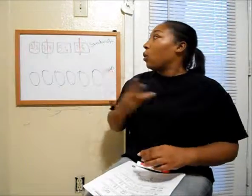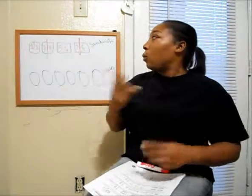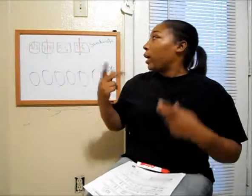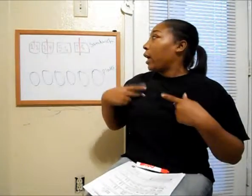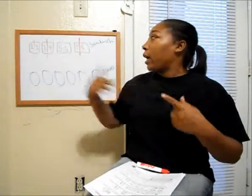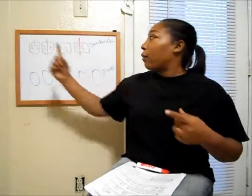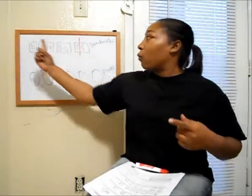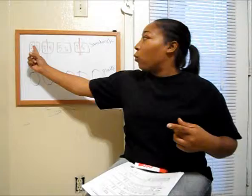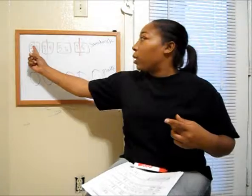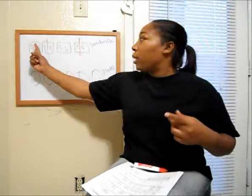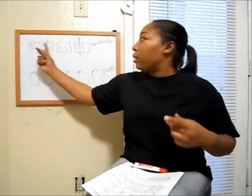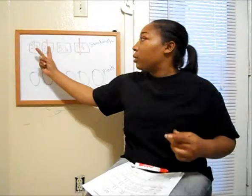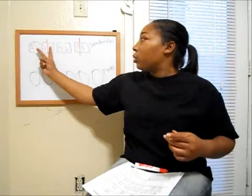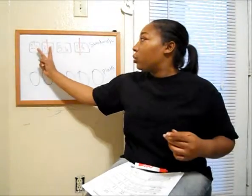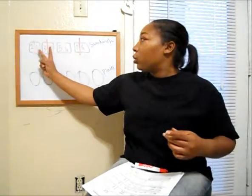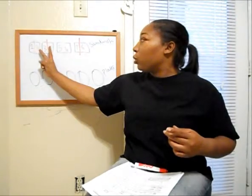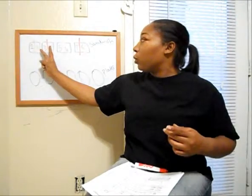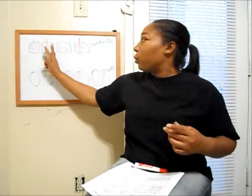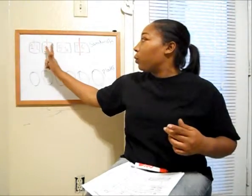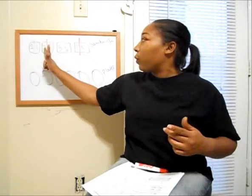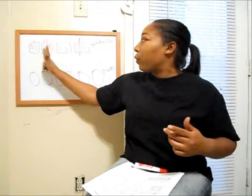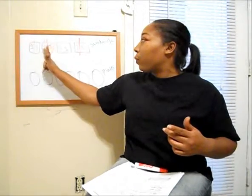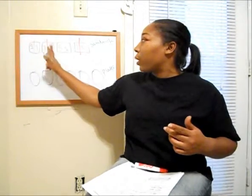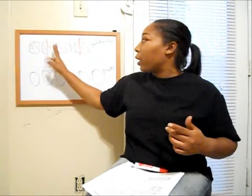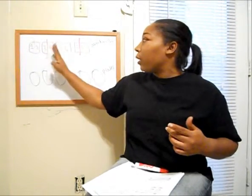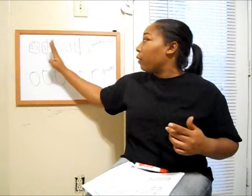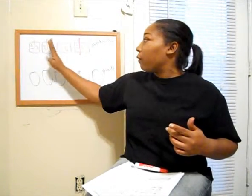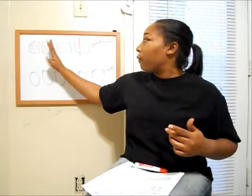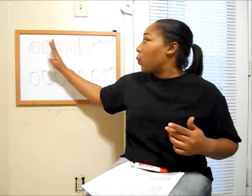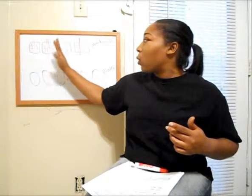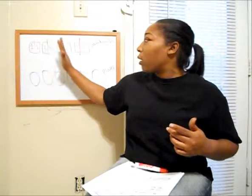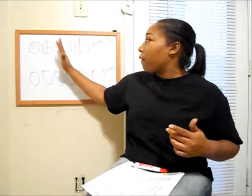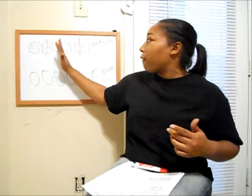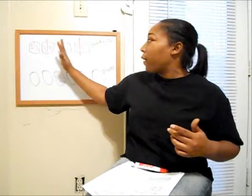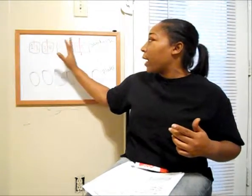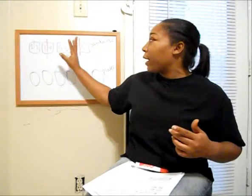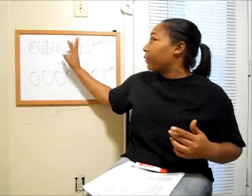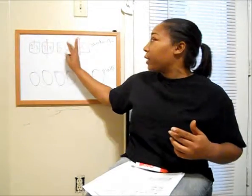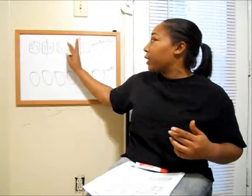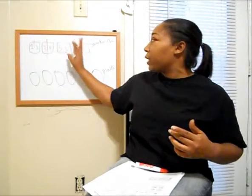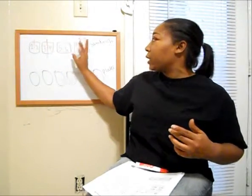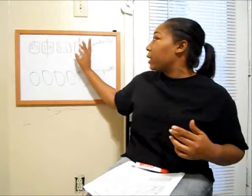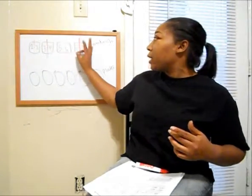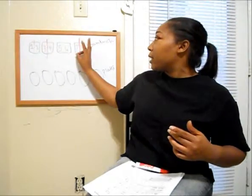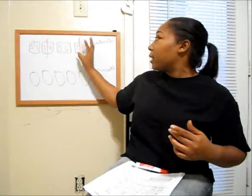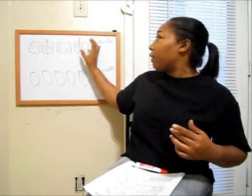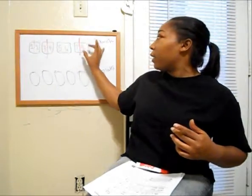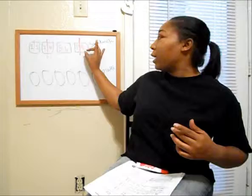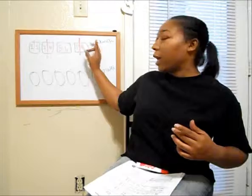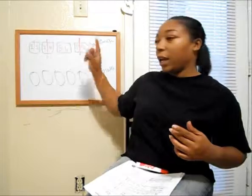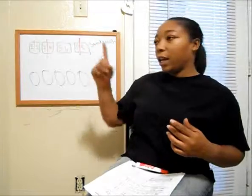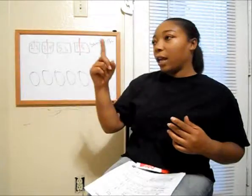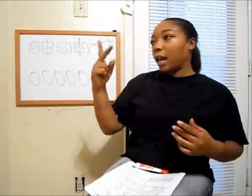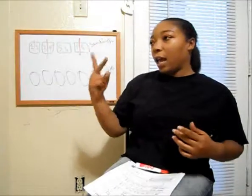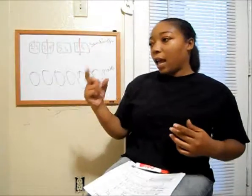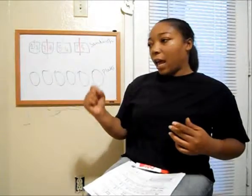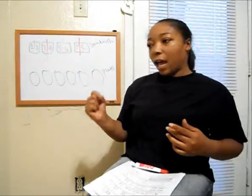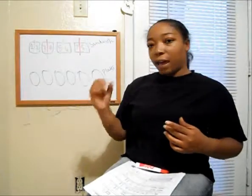We have 1, 2, 3, 4, 5, 6, 7, 8 halves